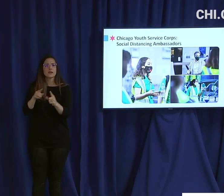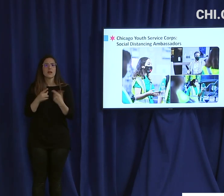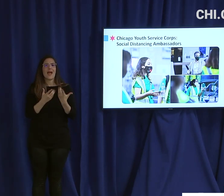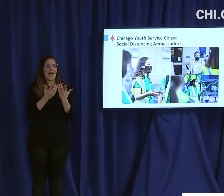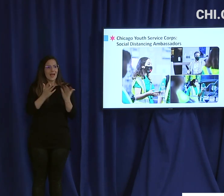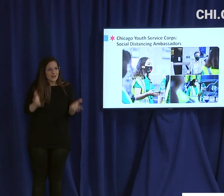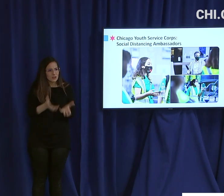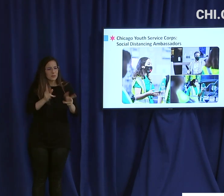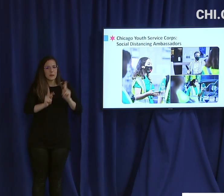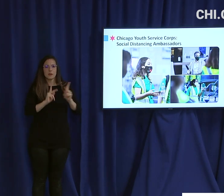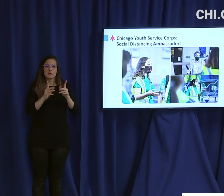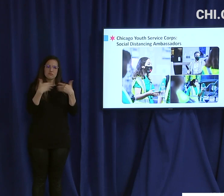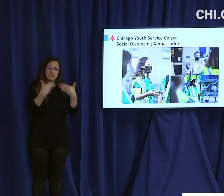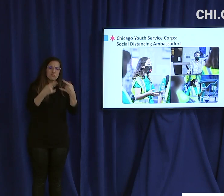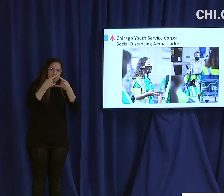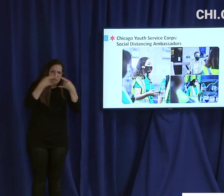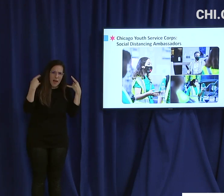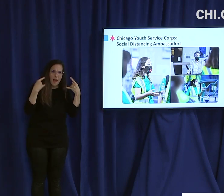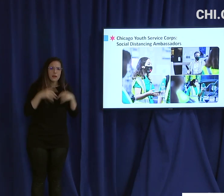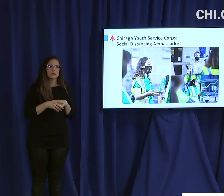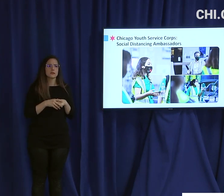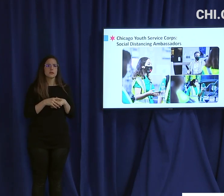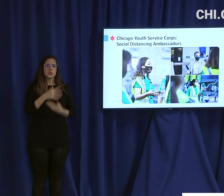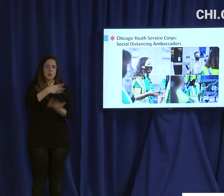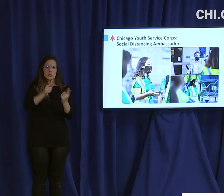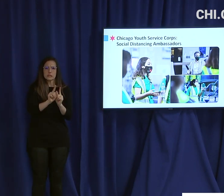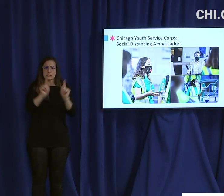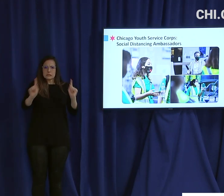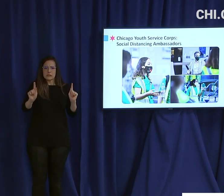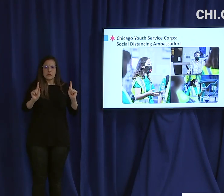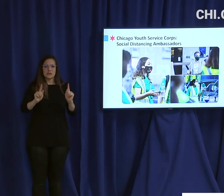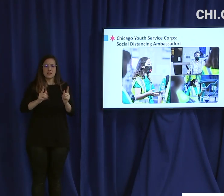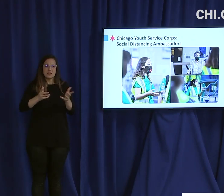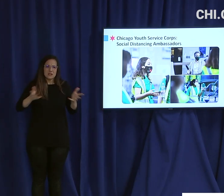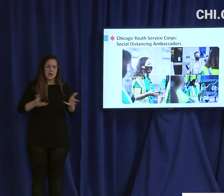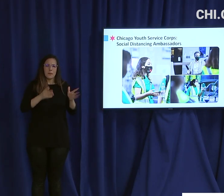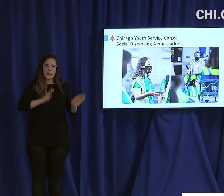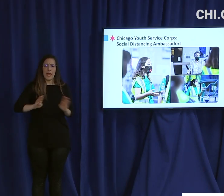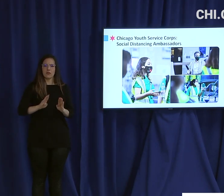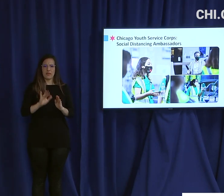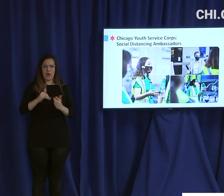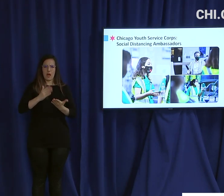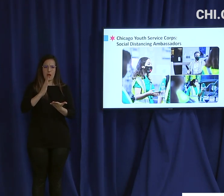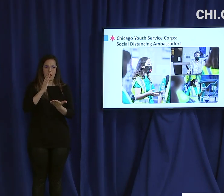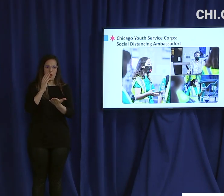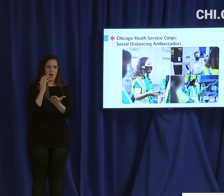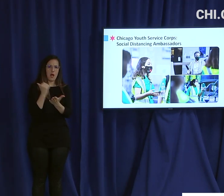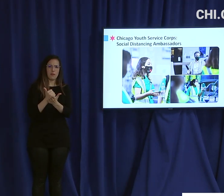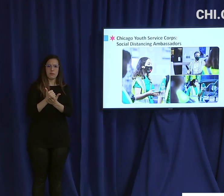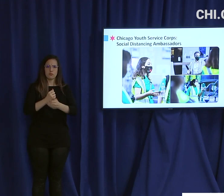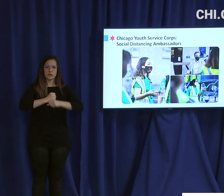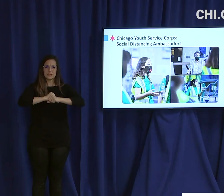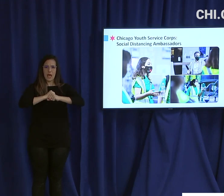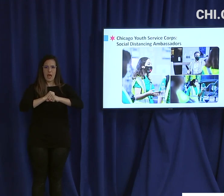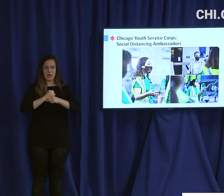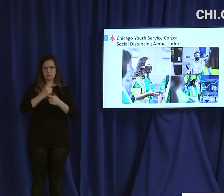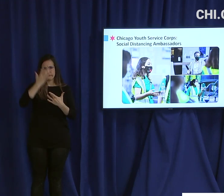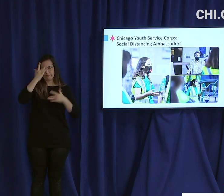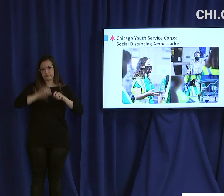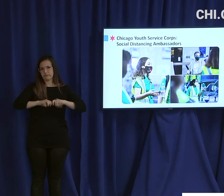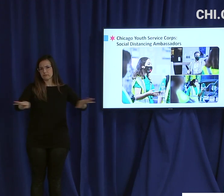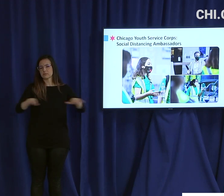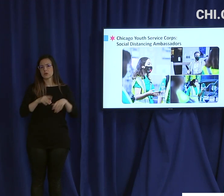distance, and encouraging people to do the things that we know help protect all of us from COVID spread. Very successful